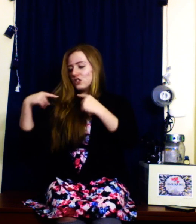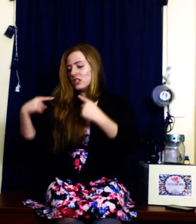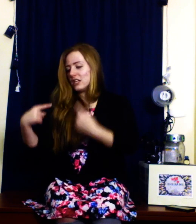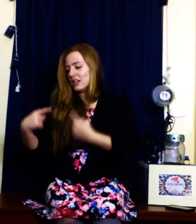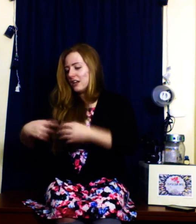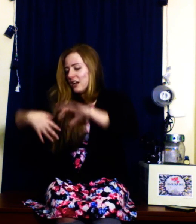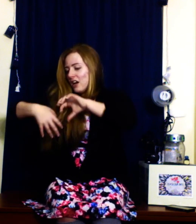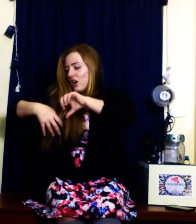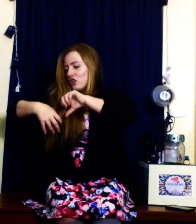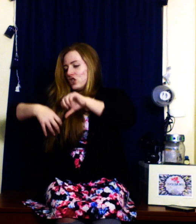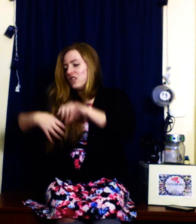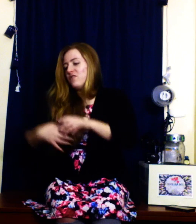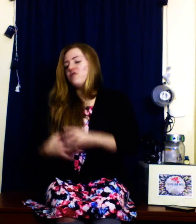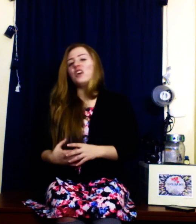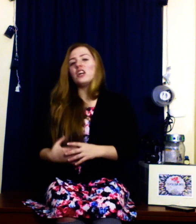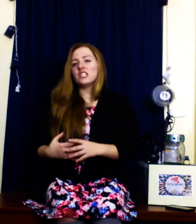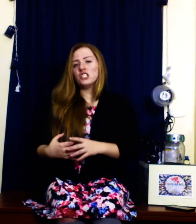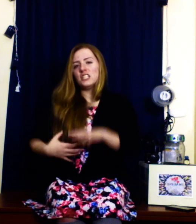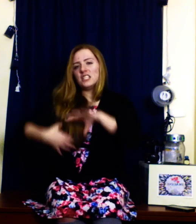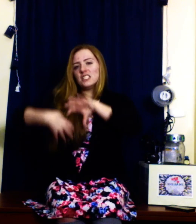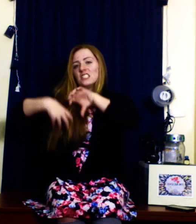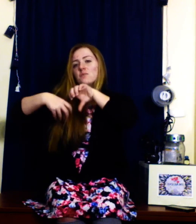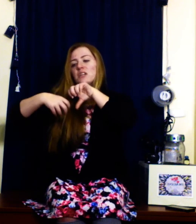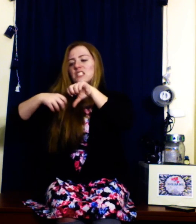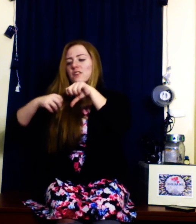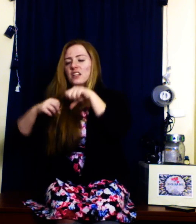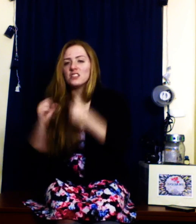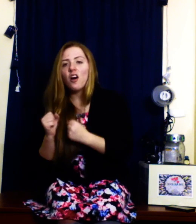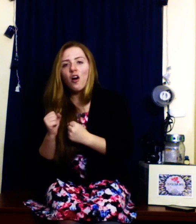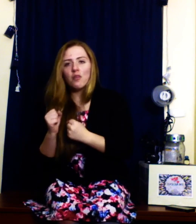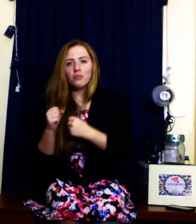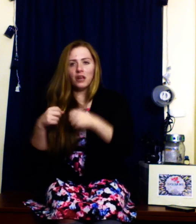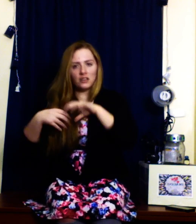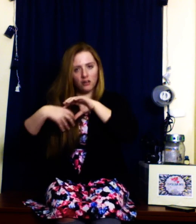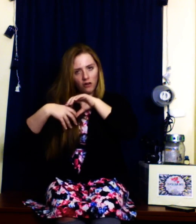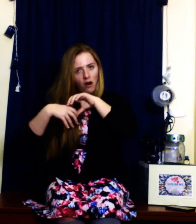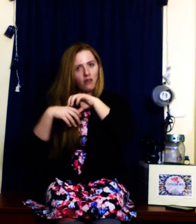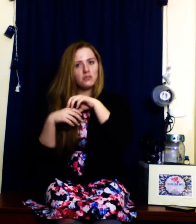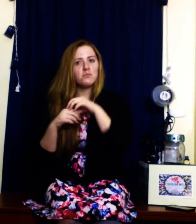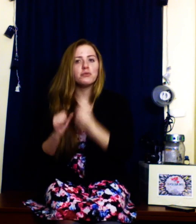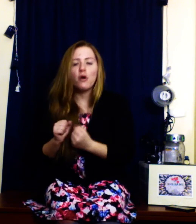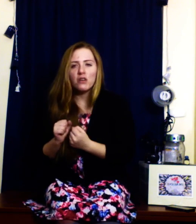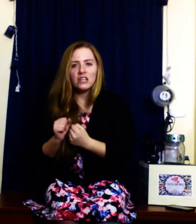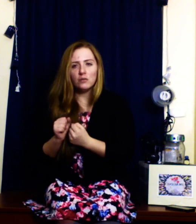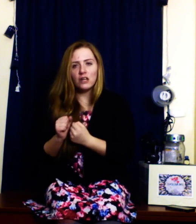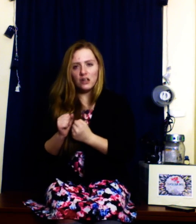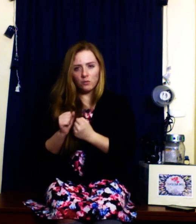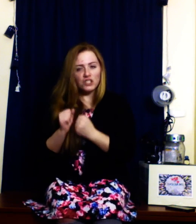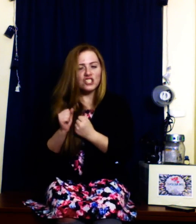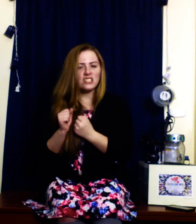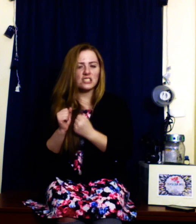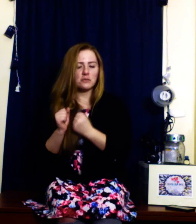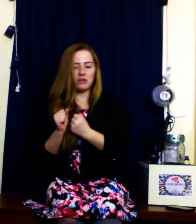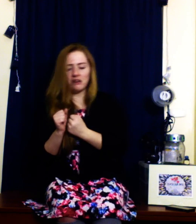she felt like she needed to specify this heartbreak, that her heart was broken, what she's